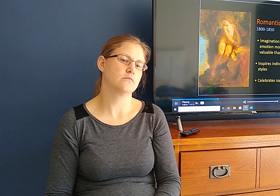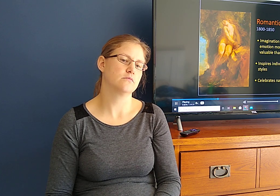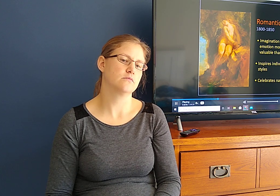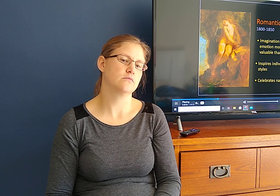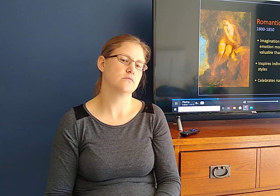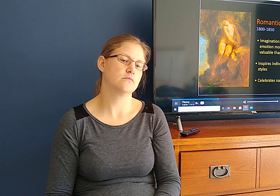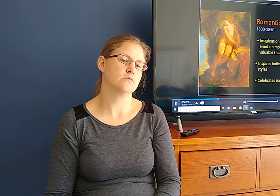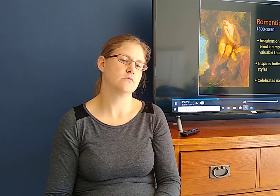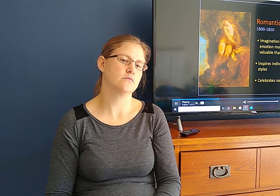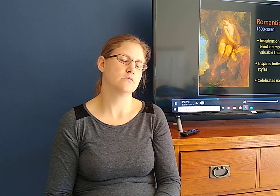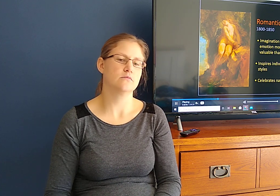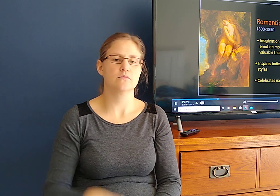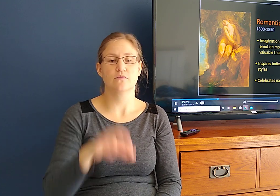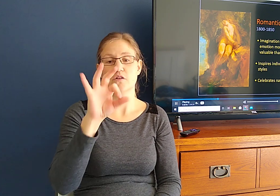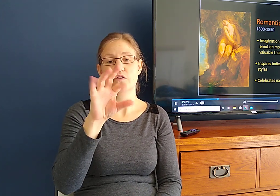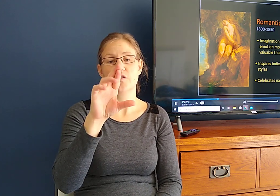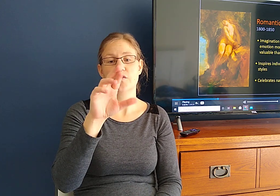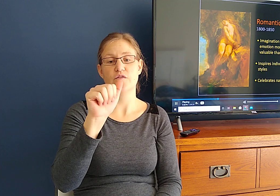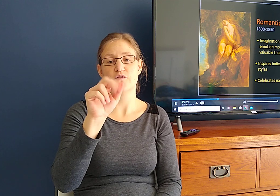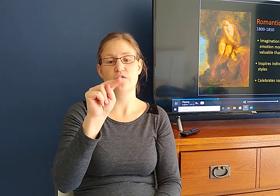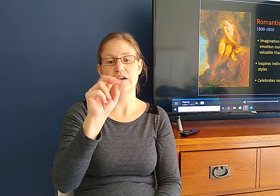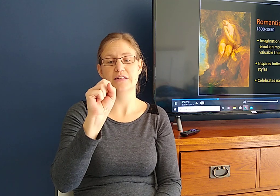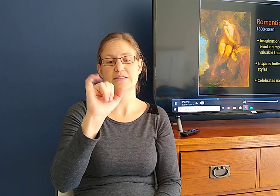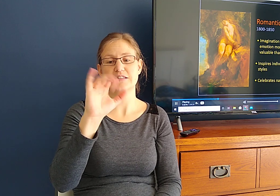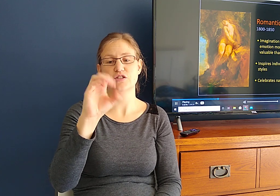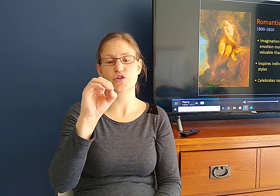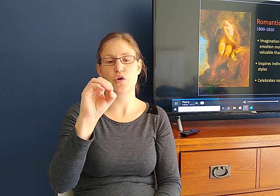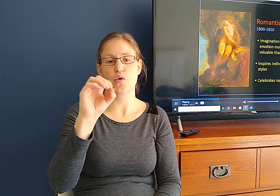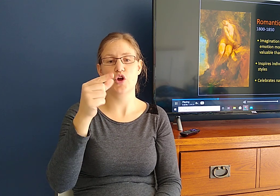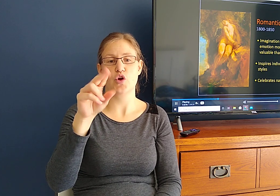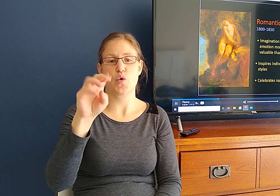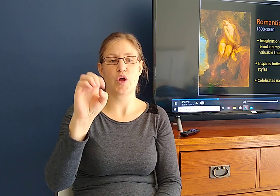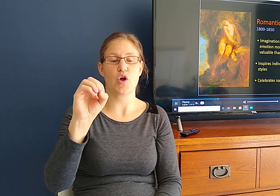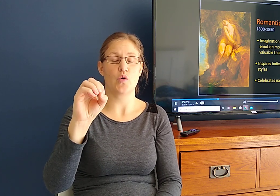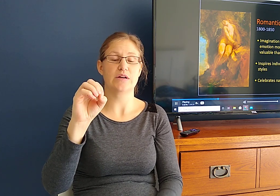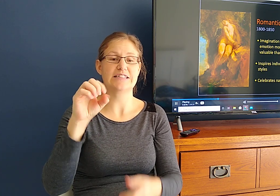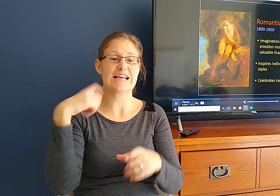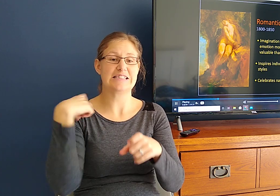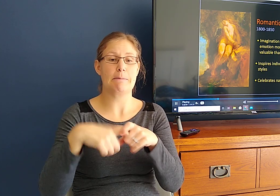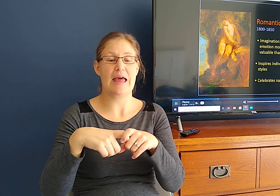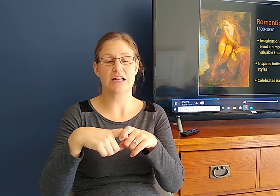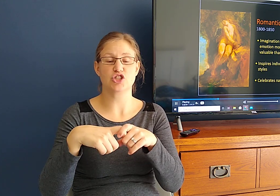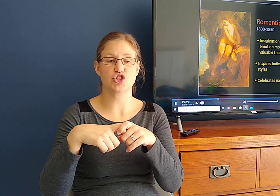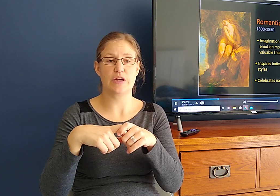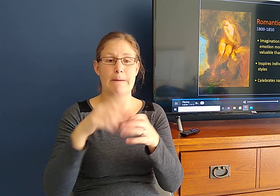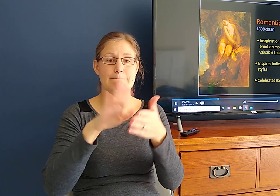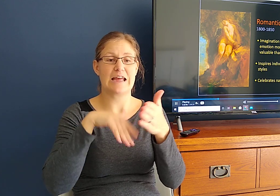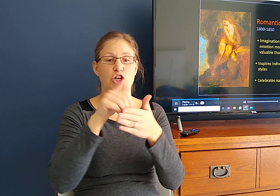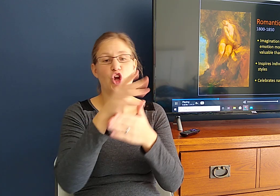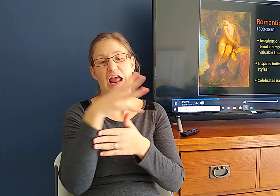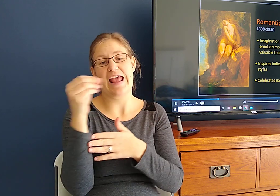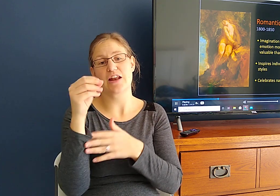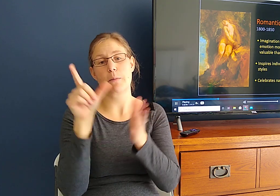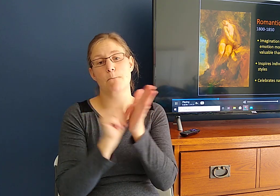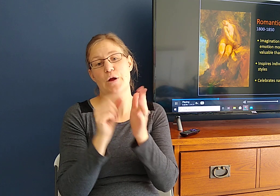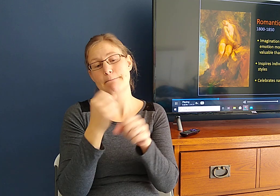Now, Francisco Goya was a Spanish Romantic painter and printmaker, and he was a contemporary of